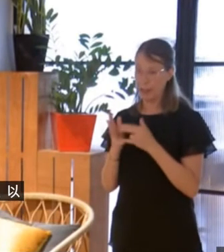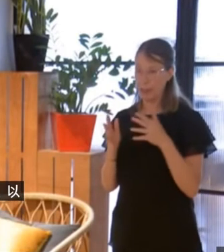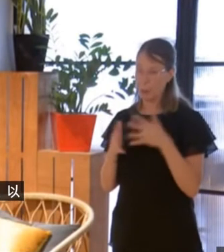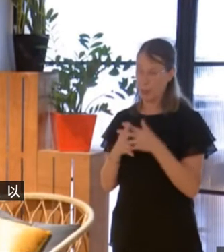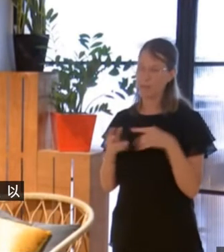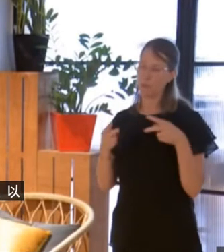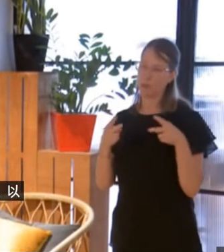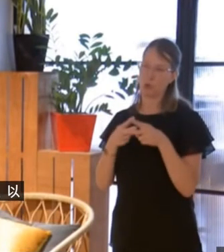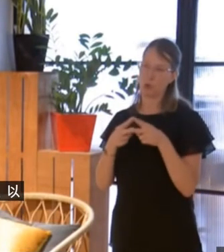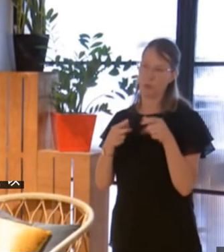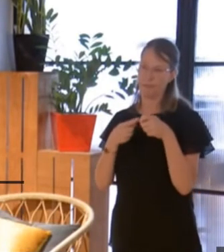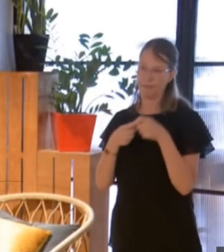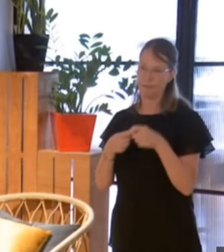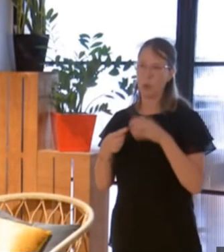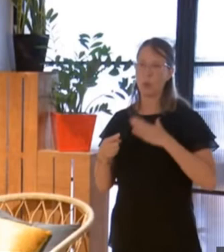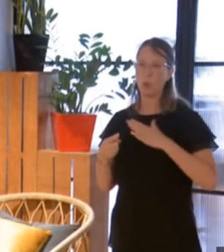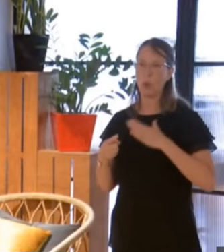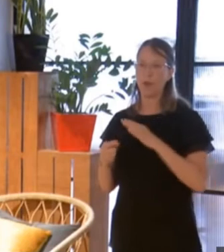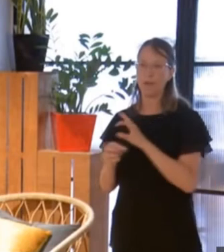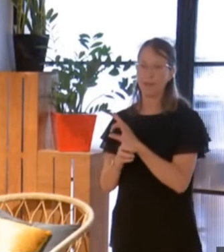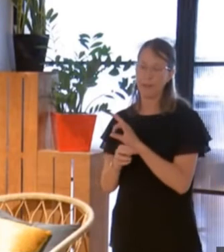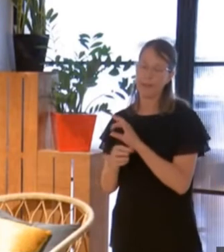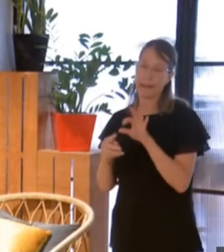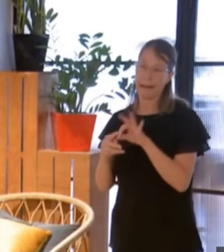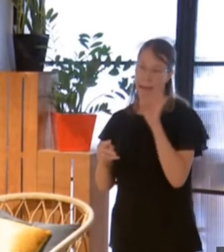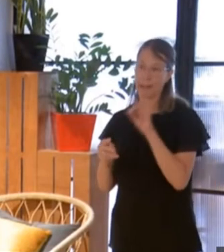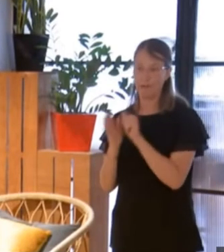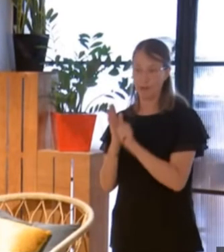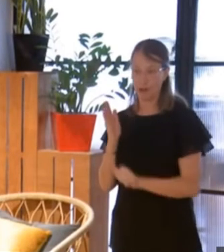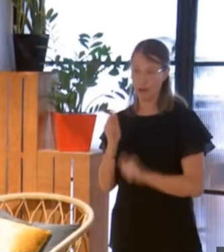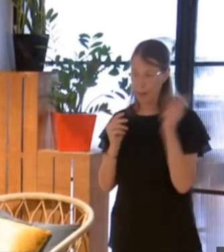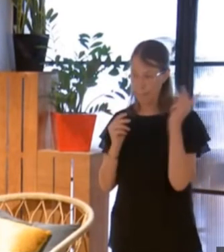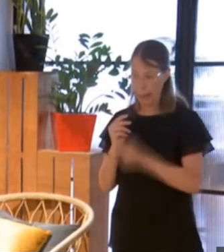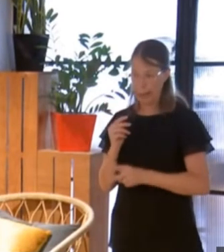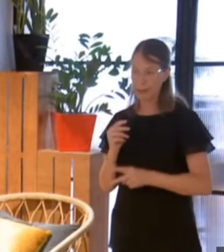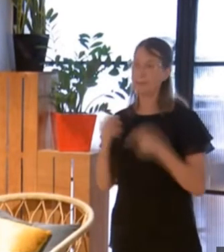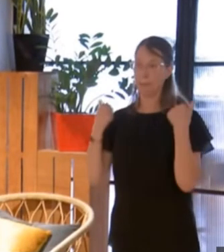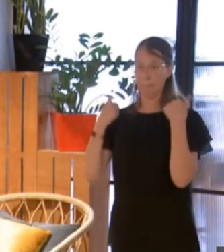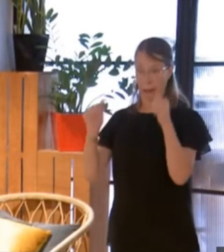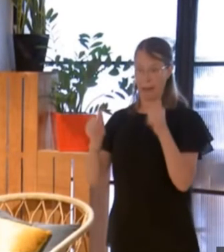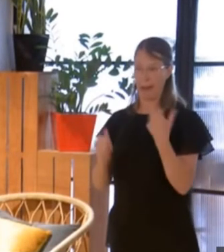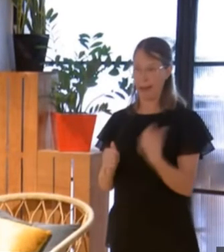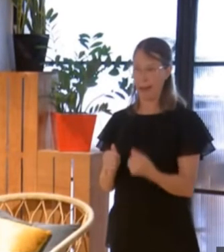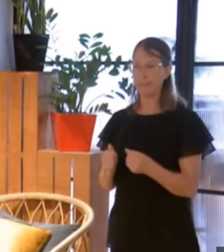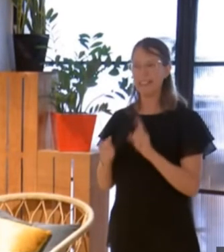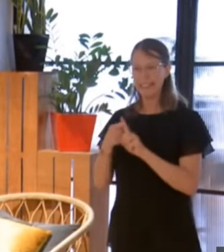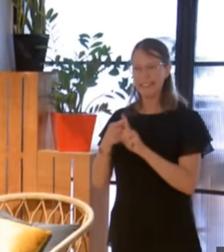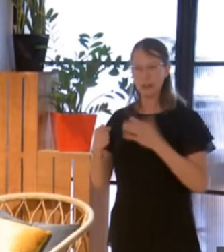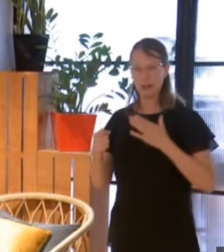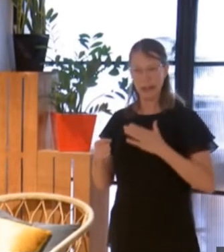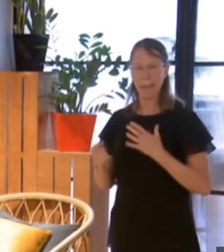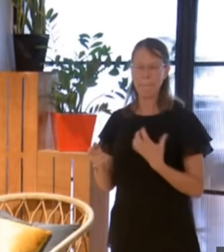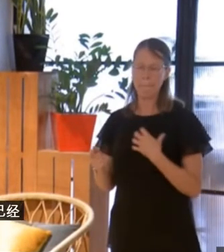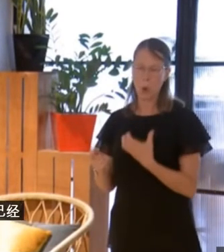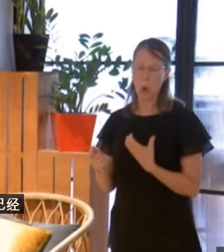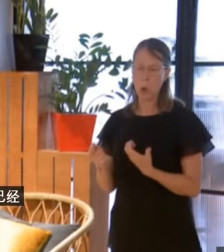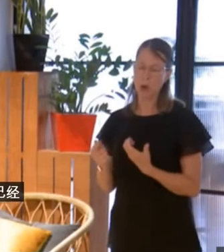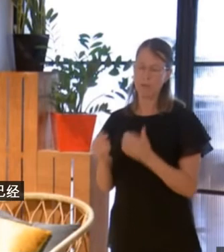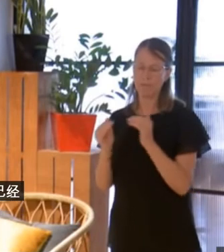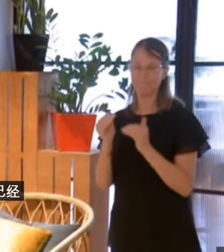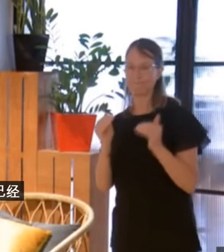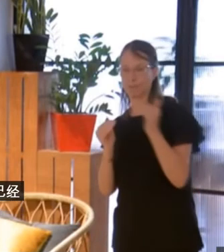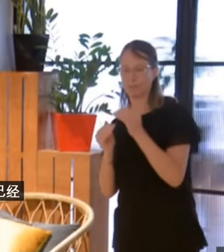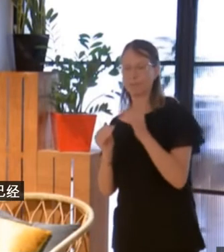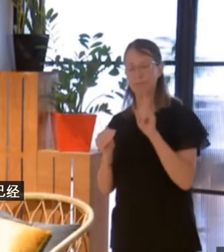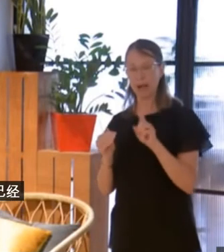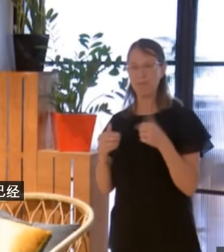back non-urgent elective surgery as quickly as we could, which we've achieved. Still more to go, but we are well on